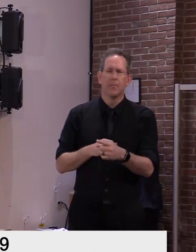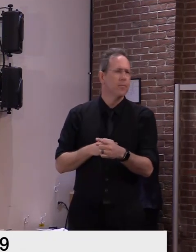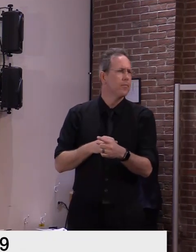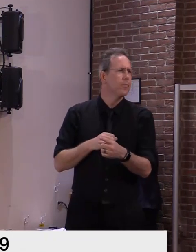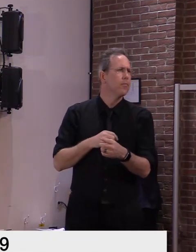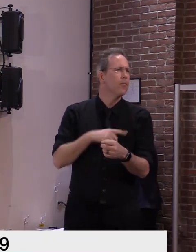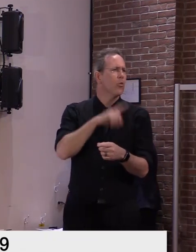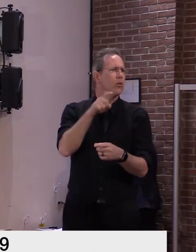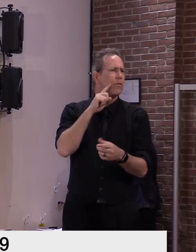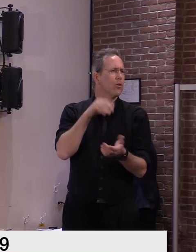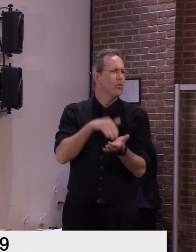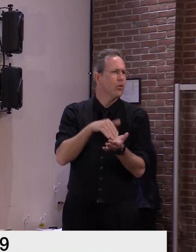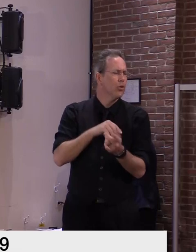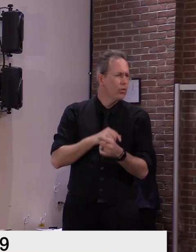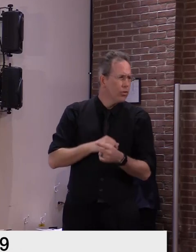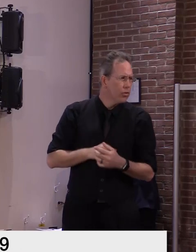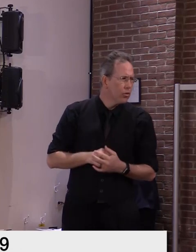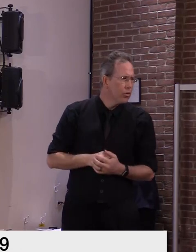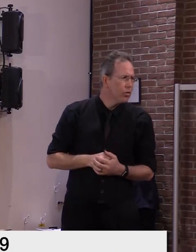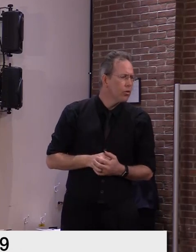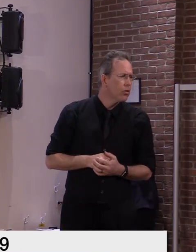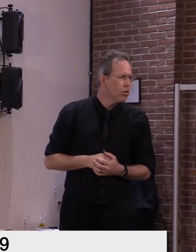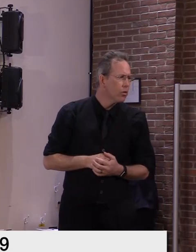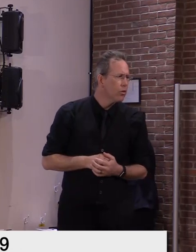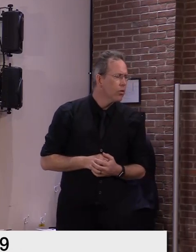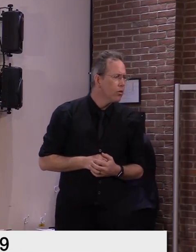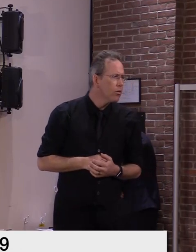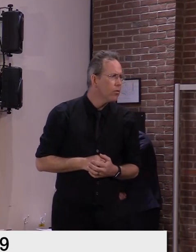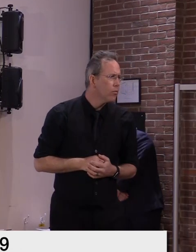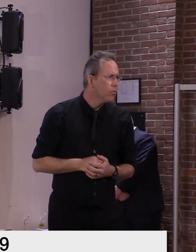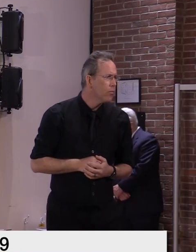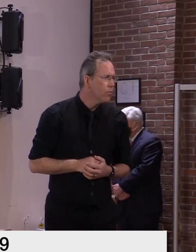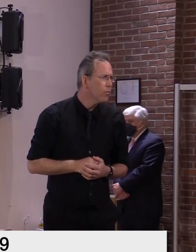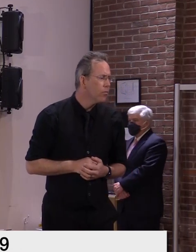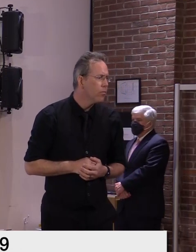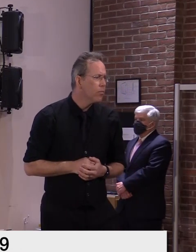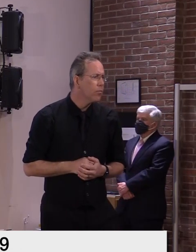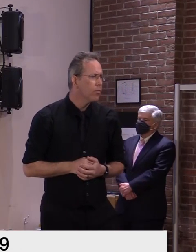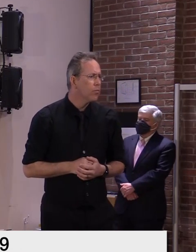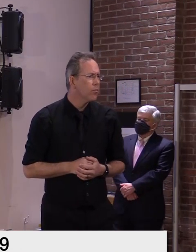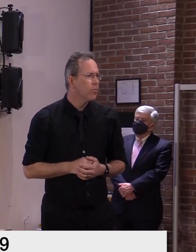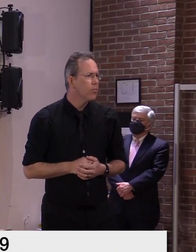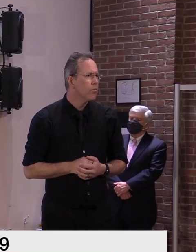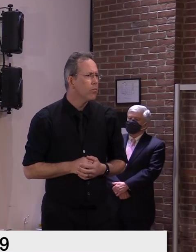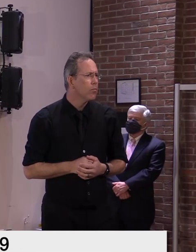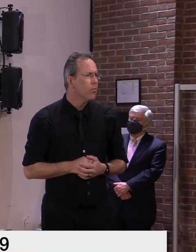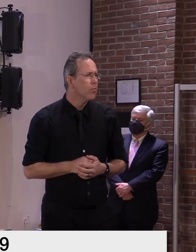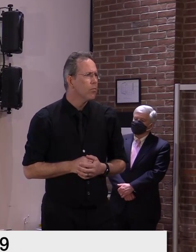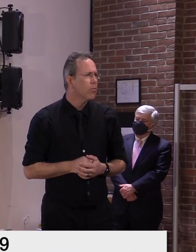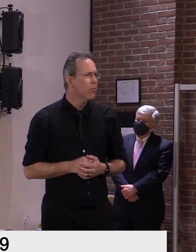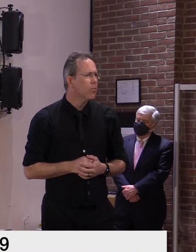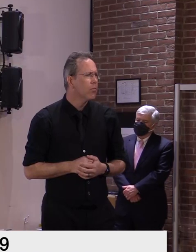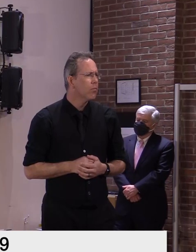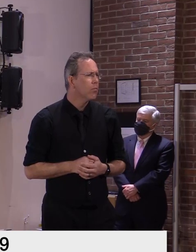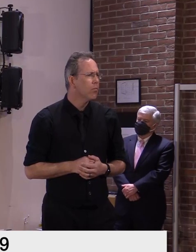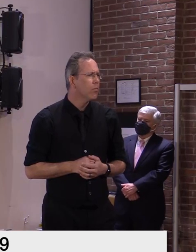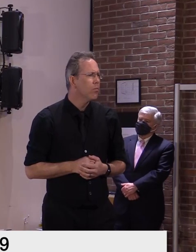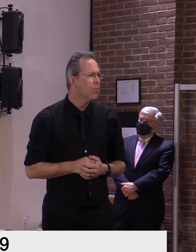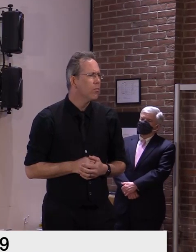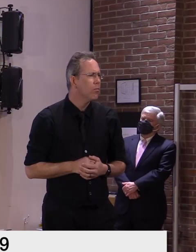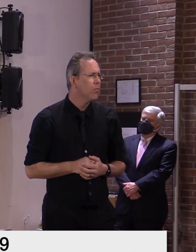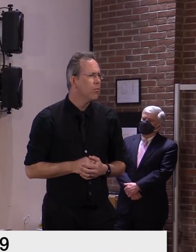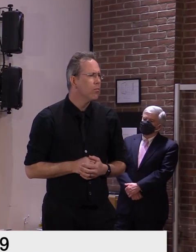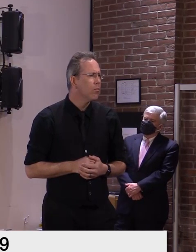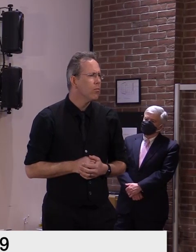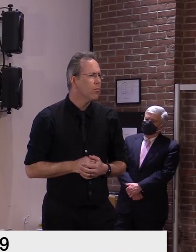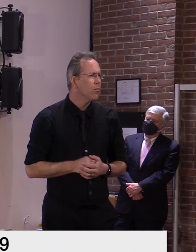survivors were diagnosed with a neurological or mental health condition within 6 months of their diagnosis. Anxiety and mood disorders were